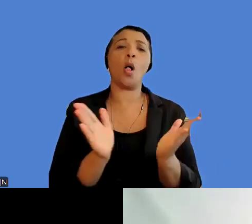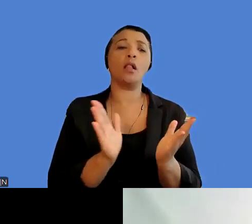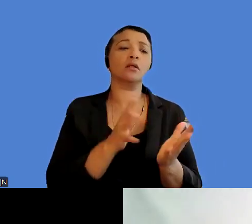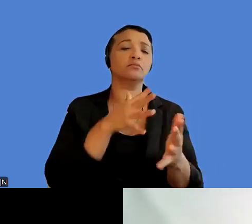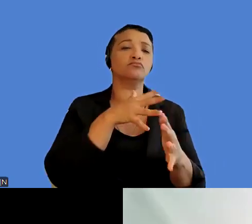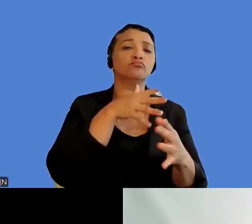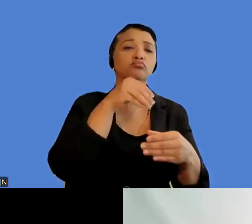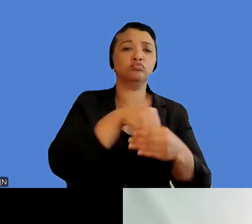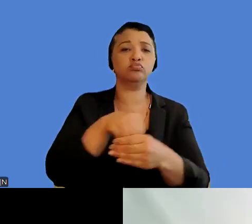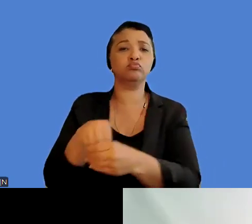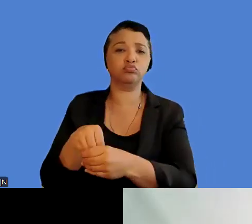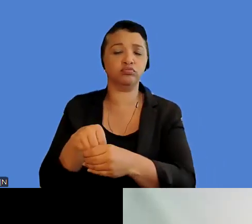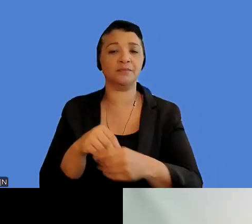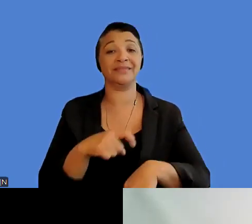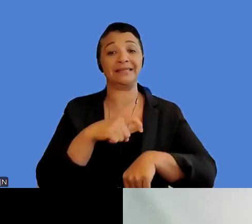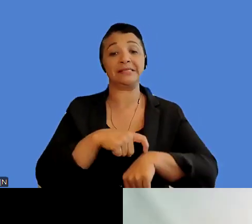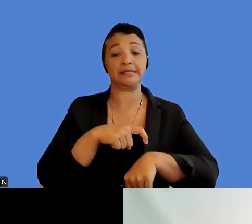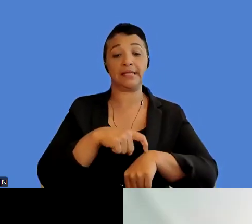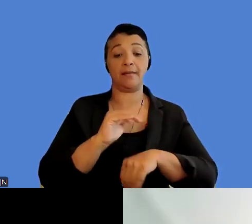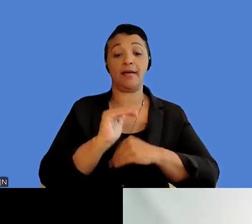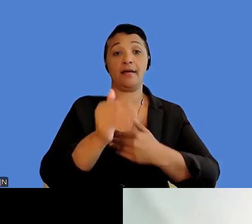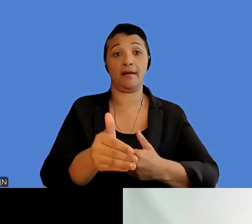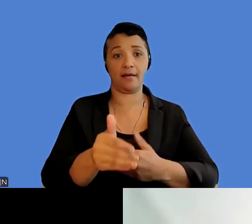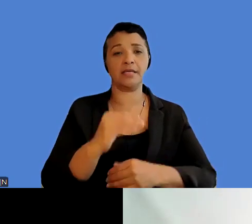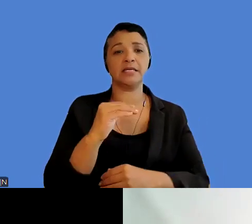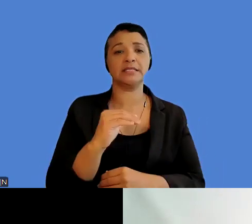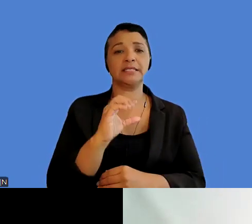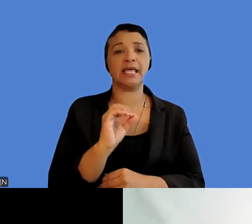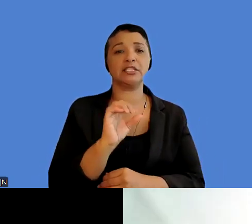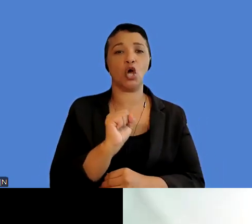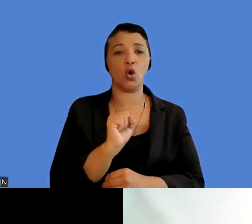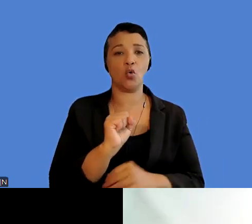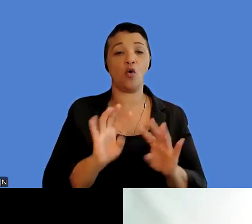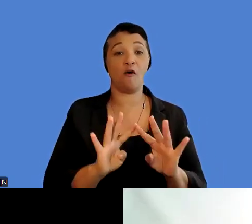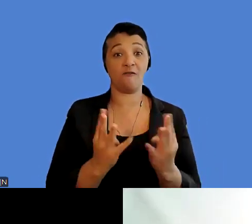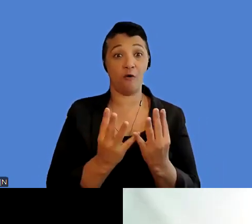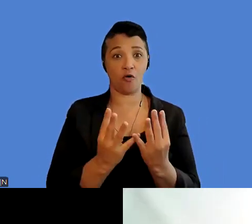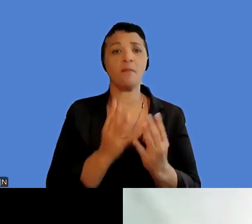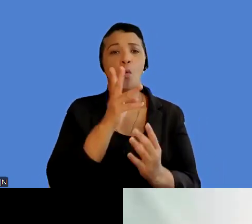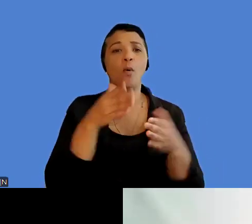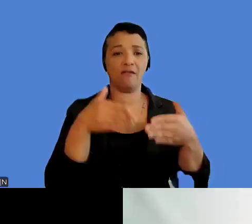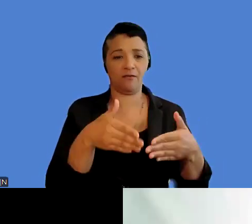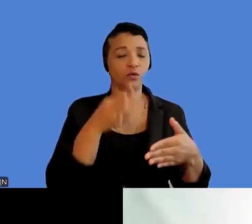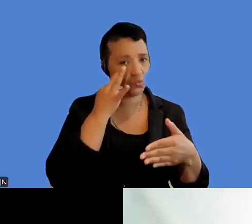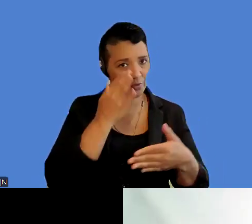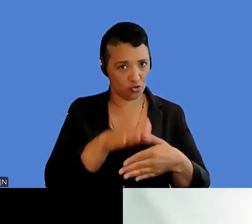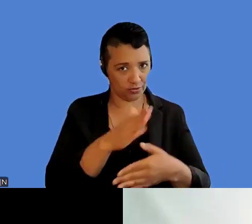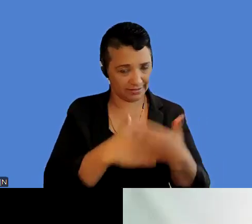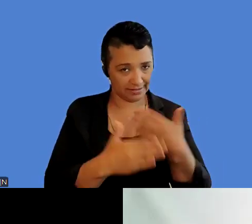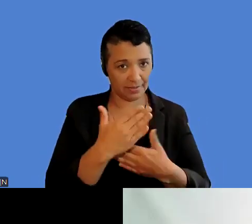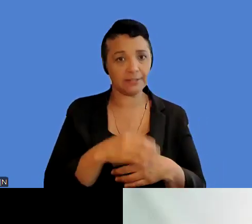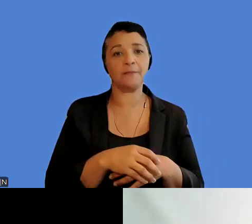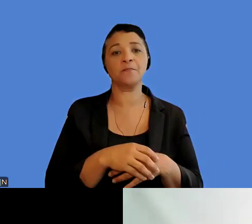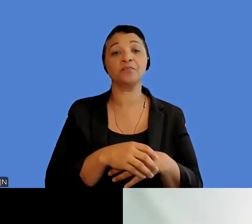will have one during the Civil Society Forum. And Rosario has been